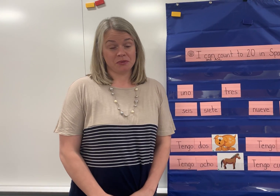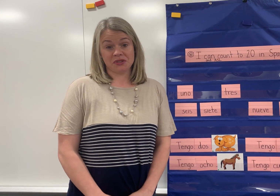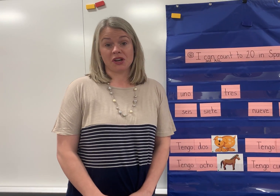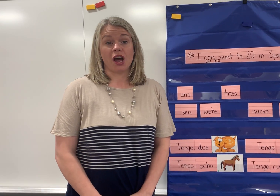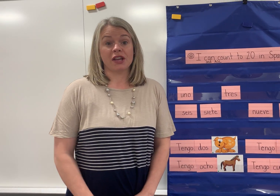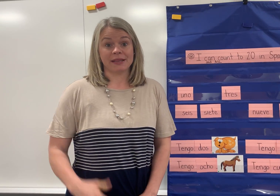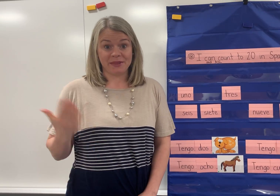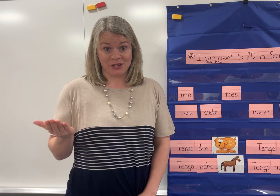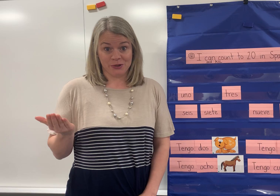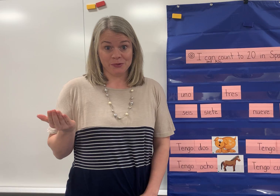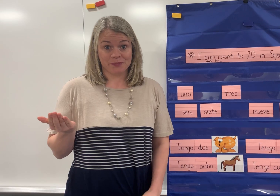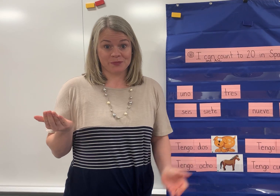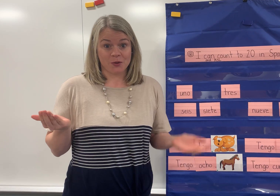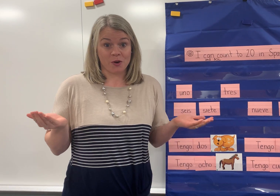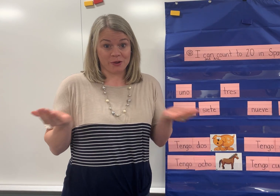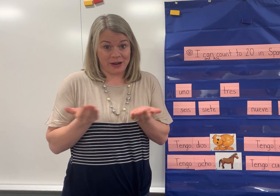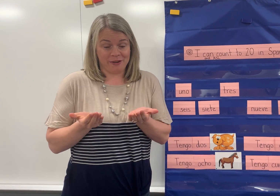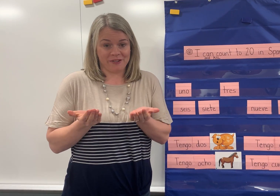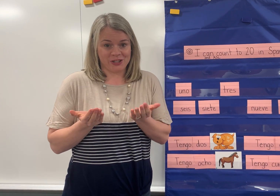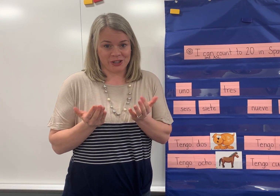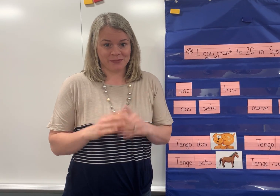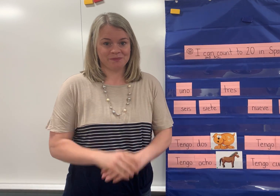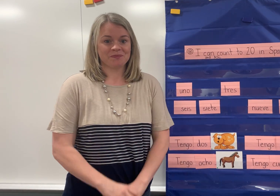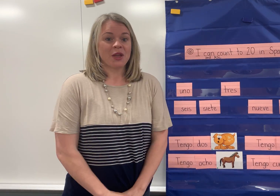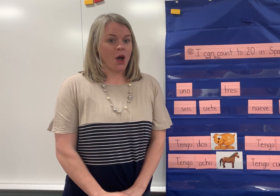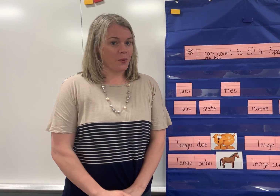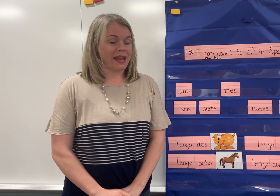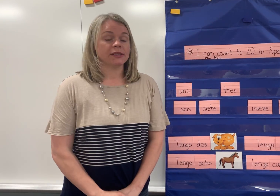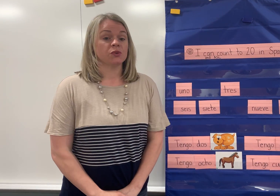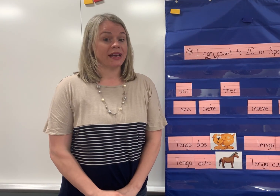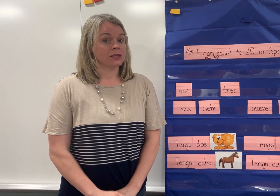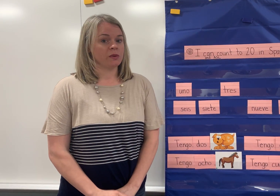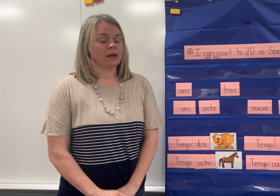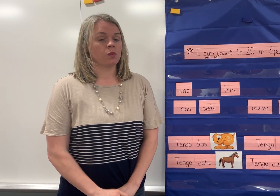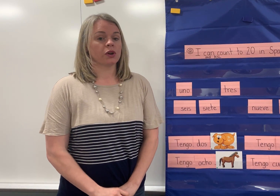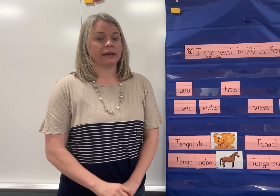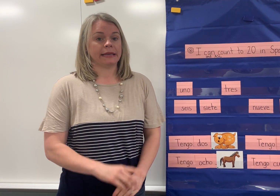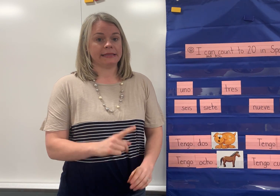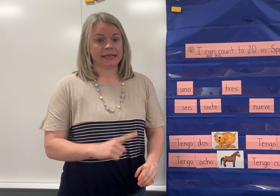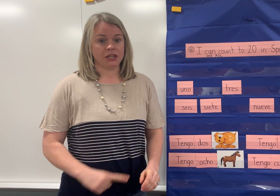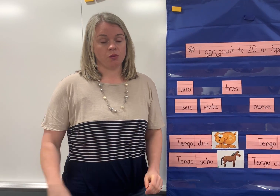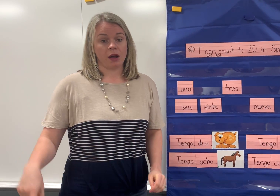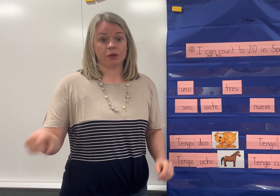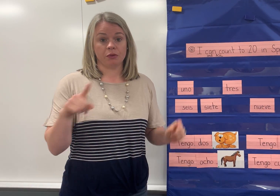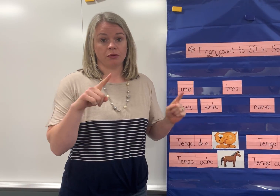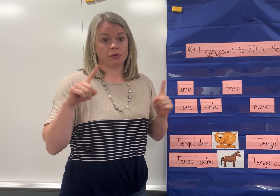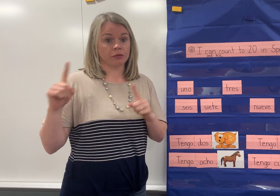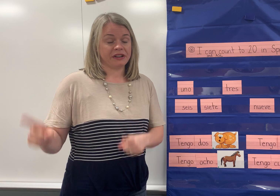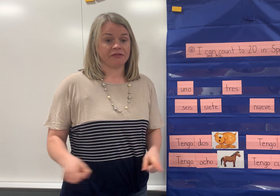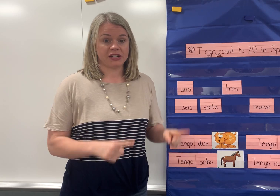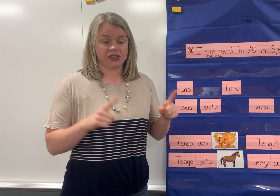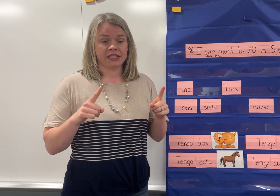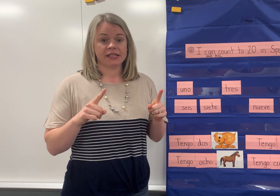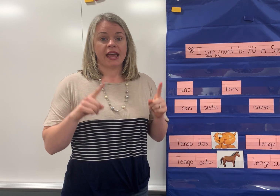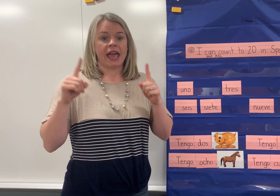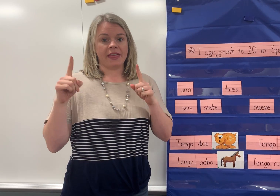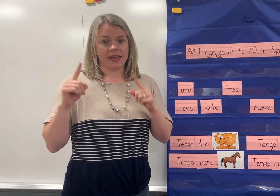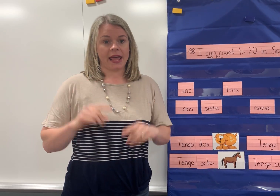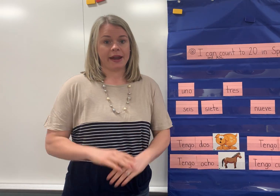was something new or a great refresher. Okay, so next week, we're going to continue on. We will refresh these and then head on